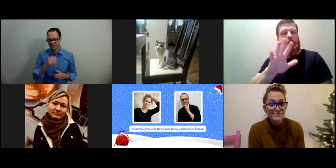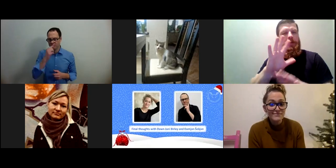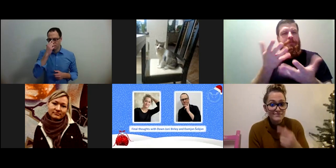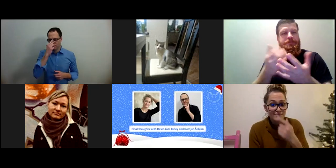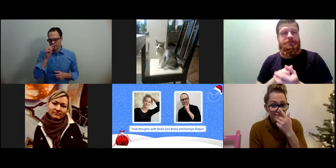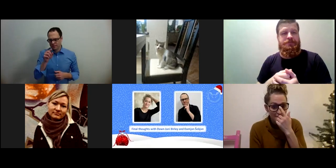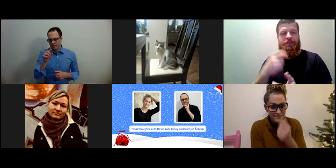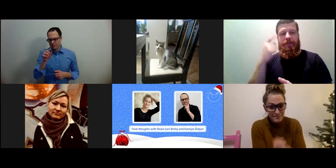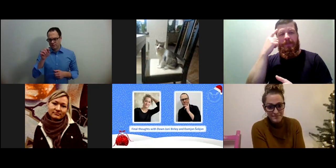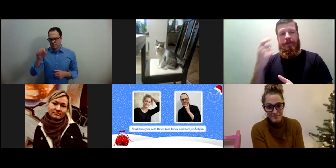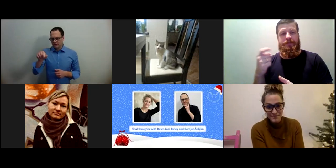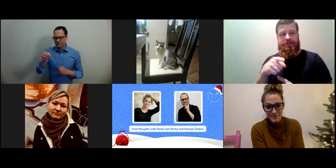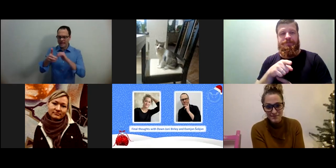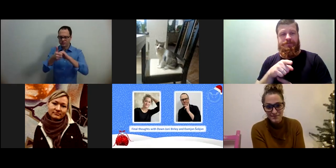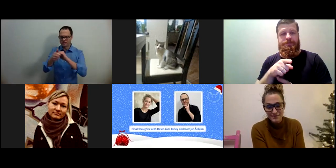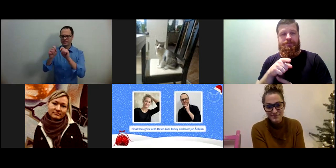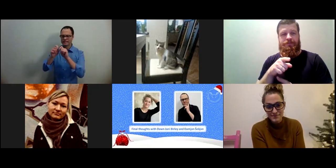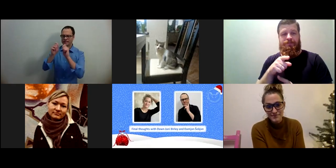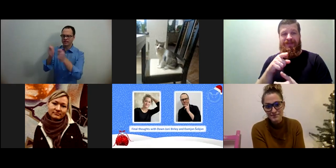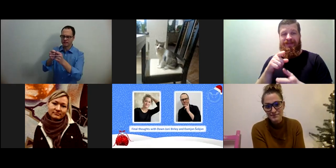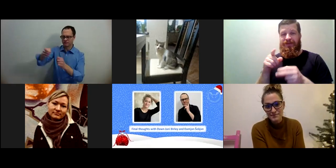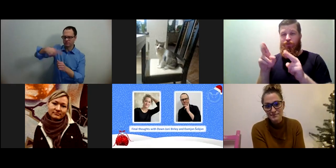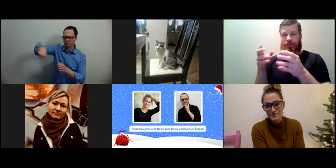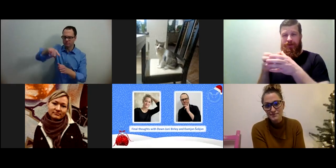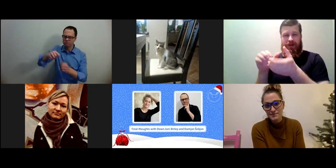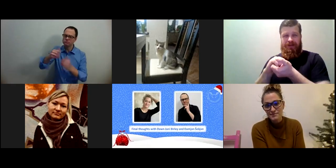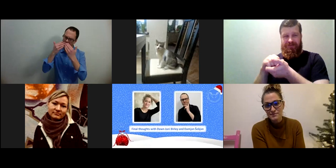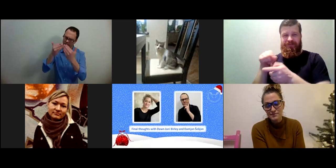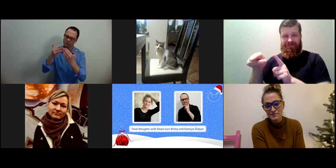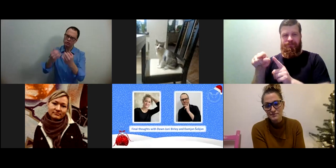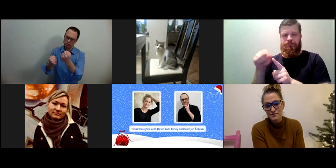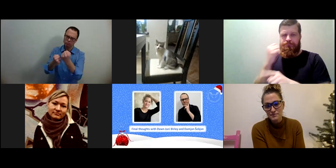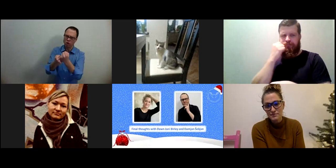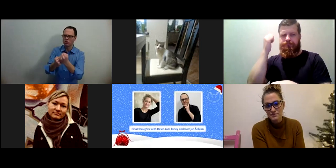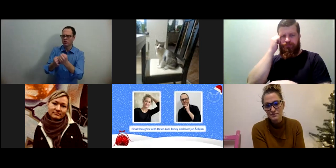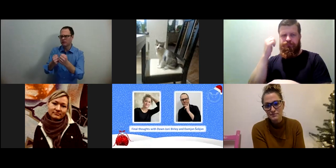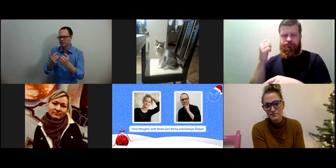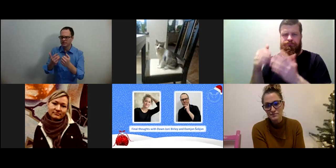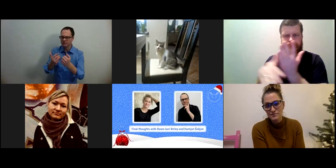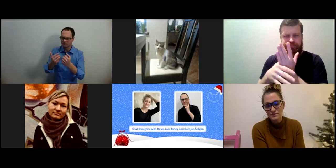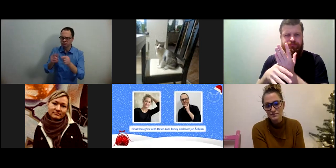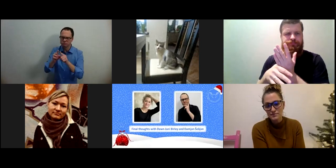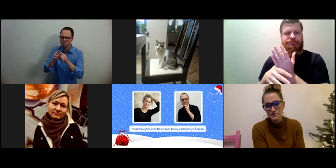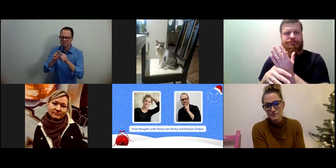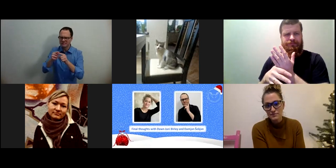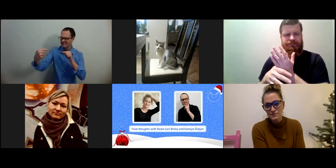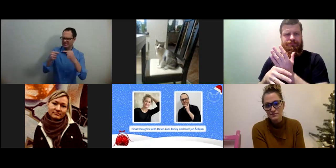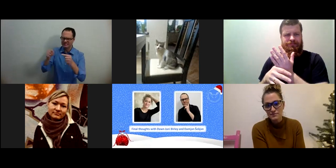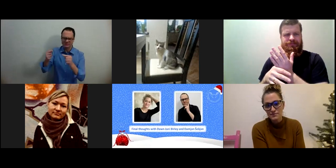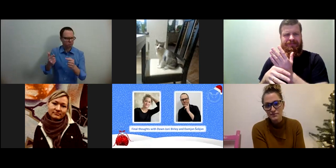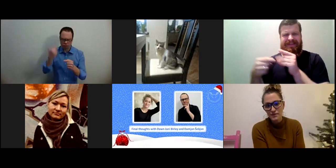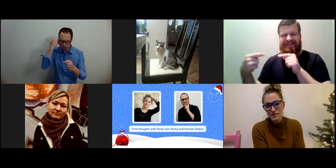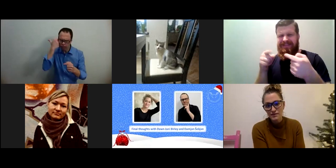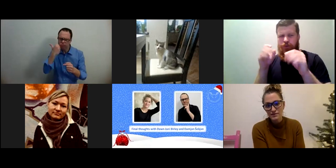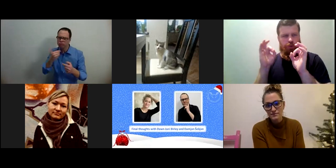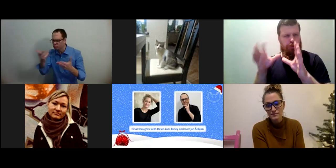as a technical group. That's something you could take on after this, thanks to your experience. Very good points. And I'm very grateful to